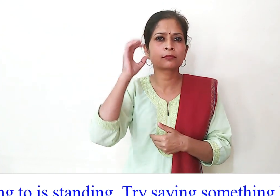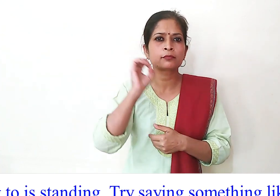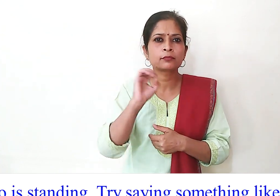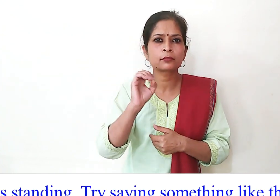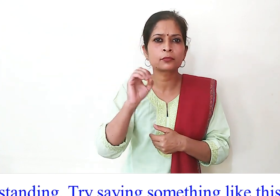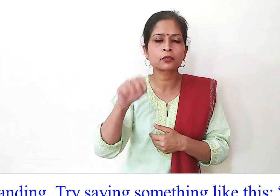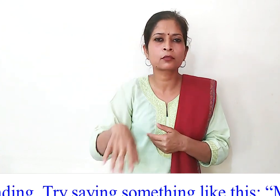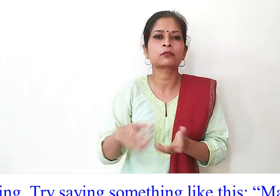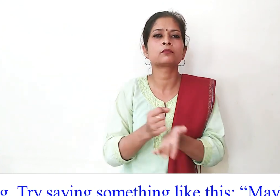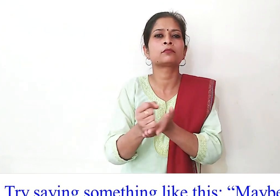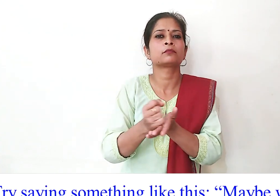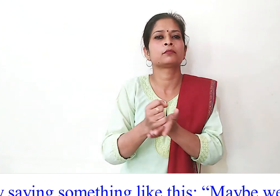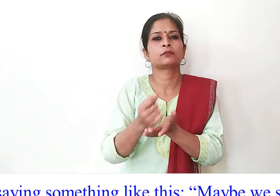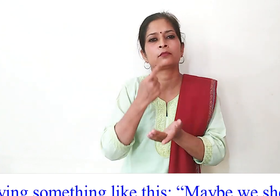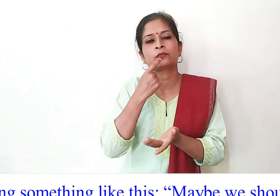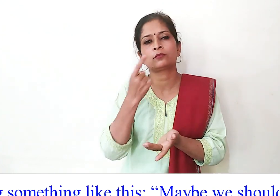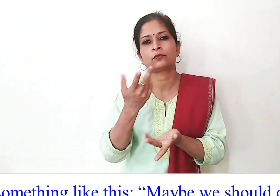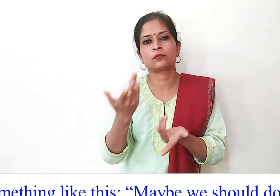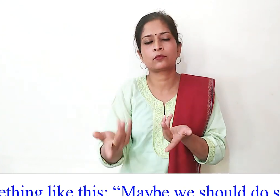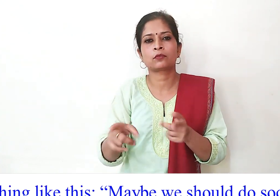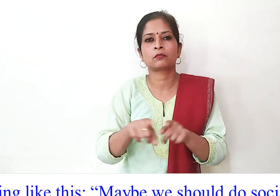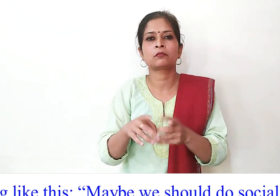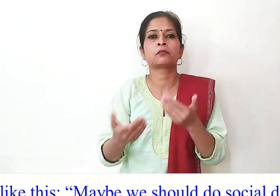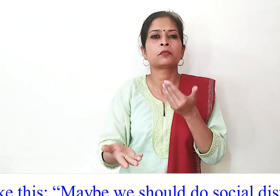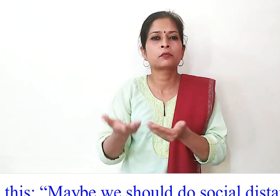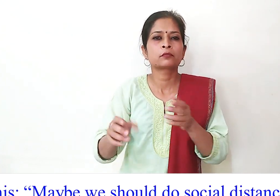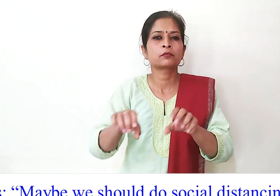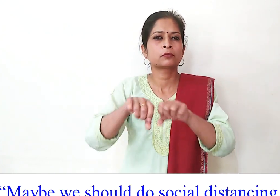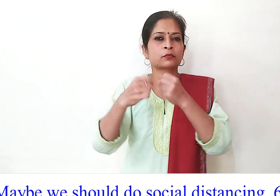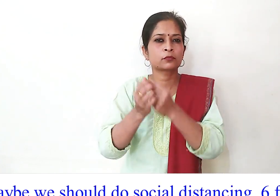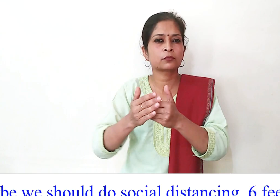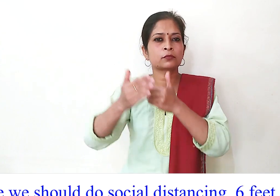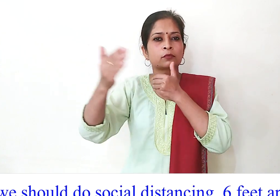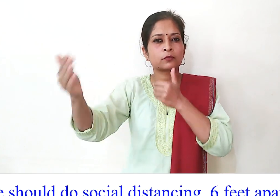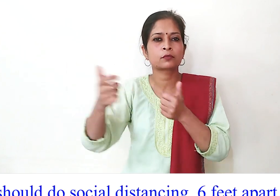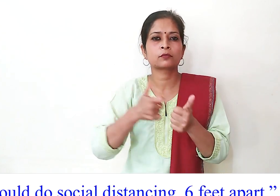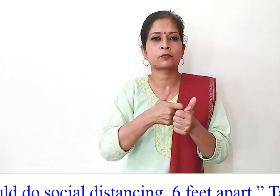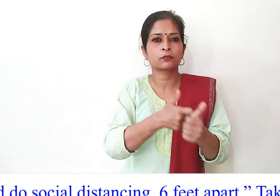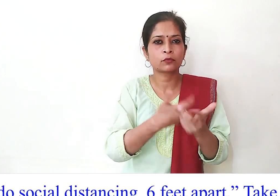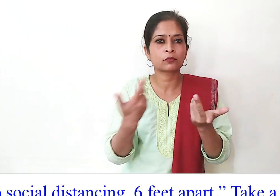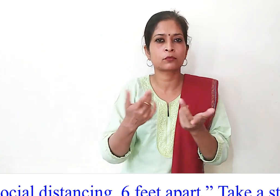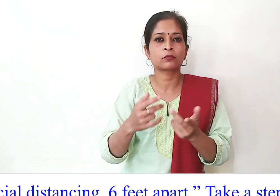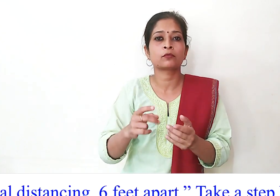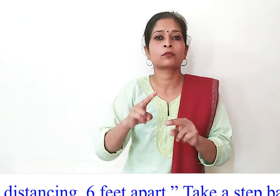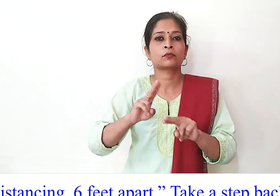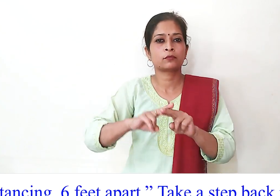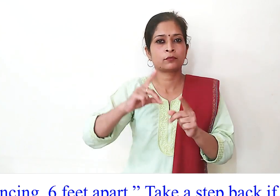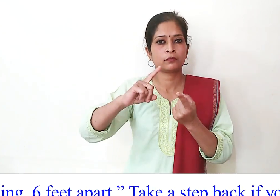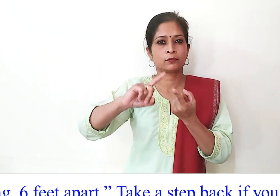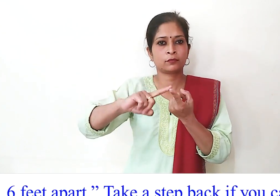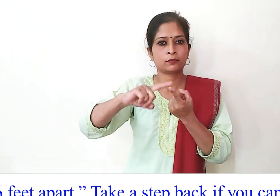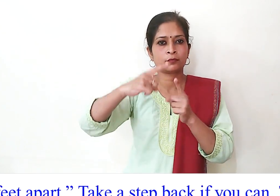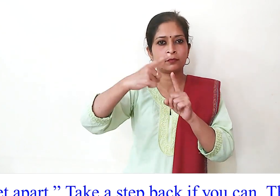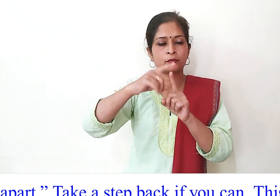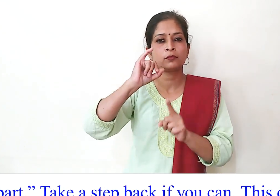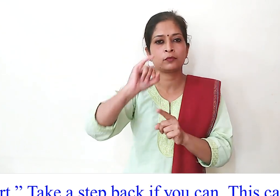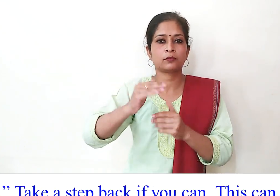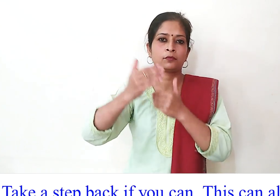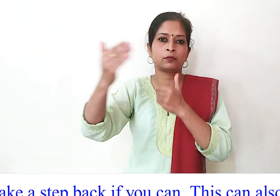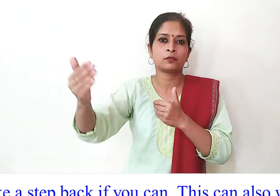saying something like this. Maybe we should do social distancing 6 feet apart. Take a step back if you can.